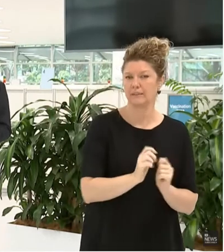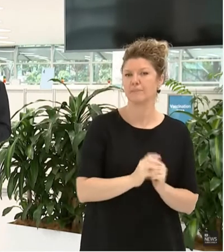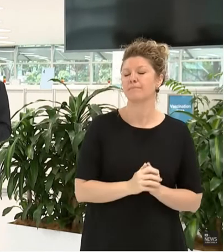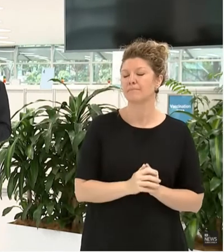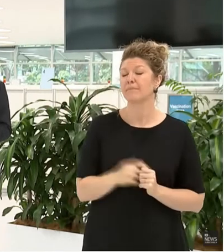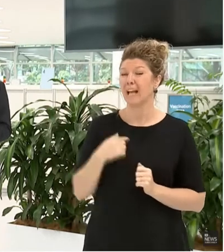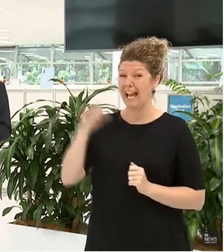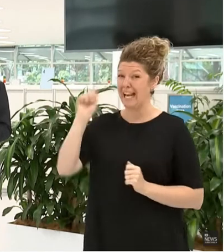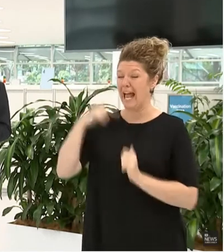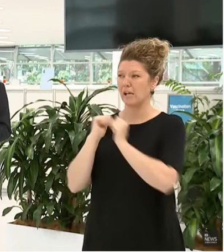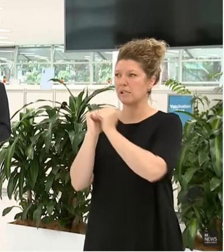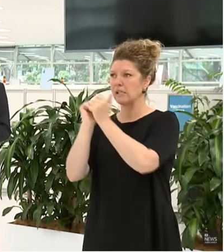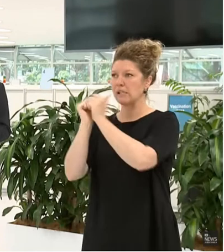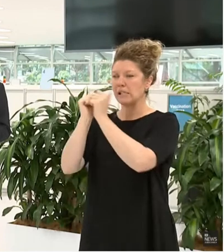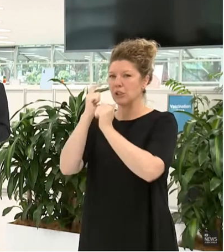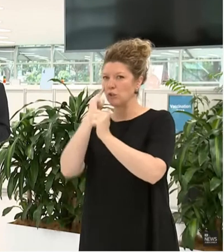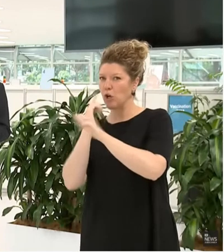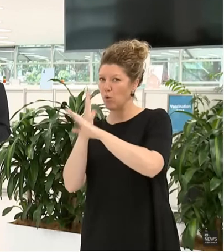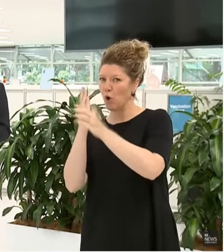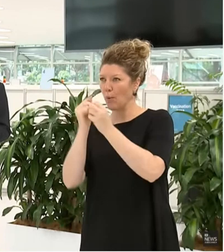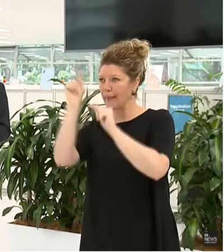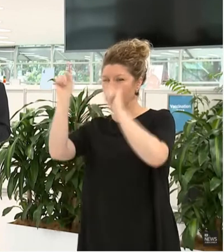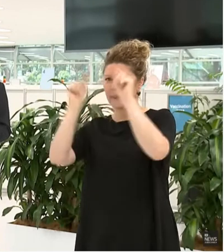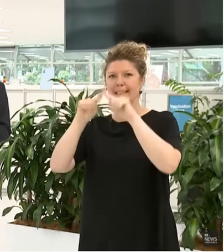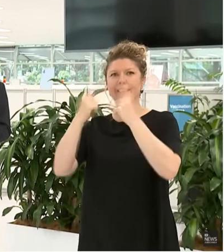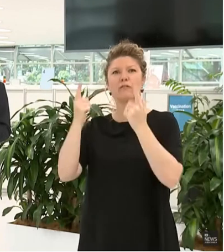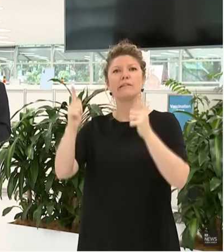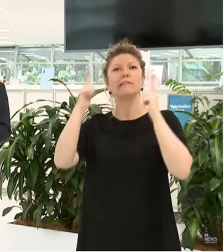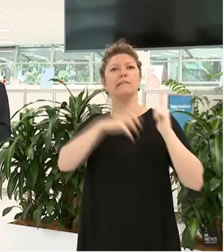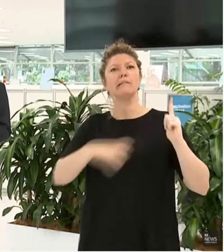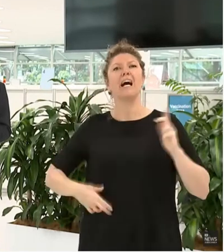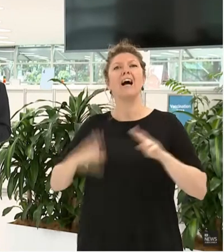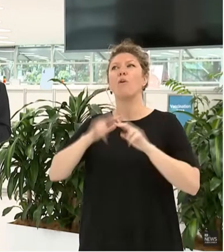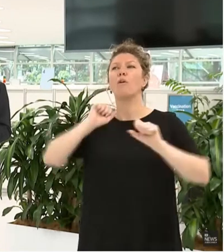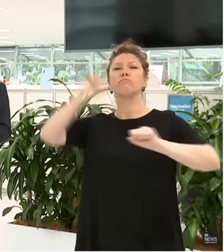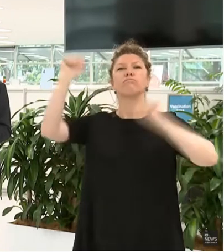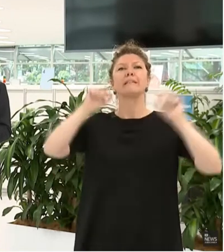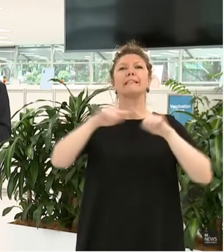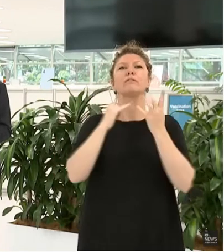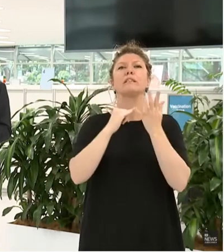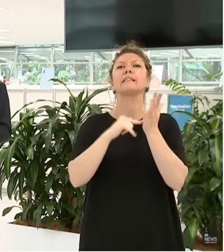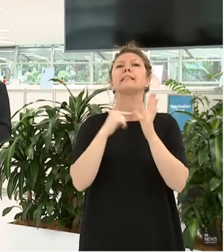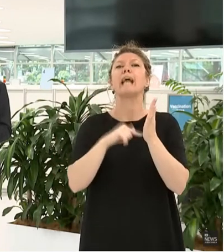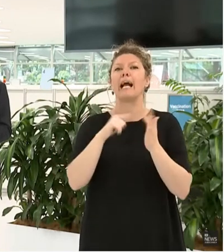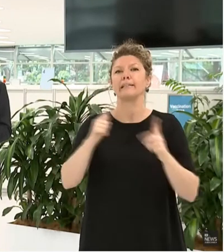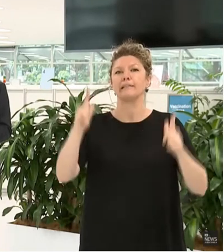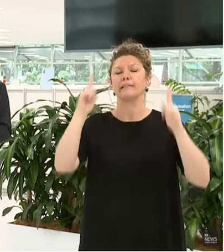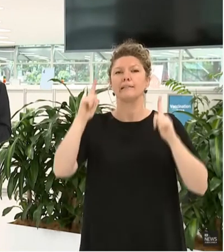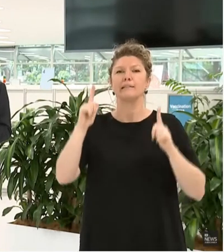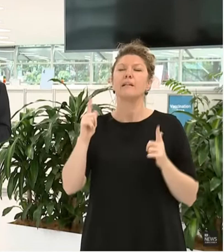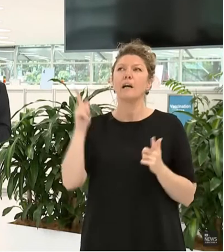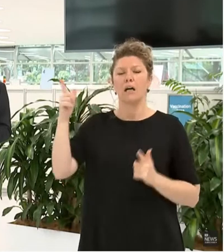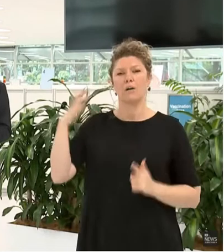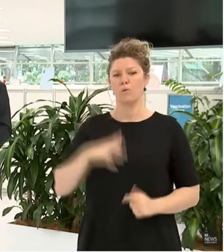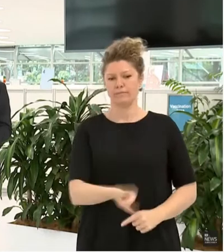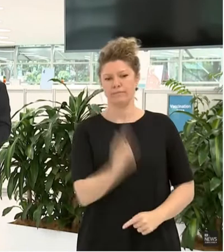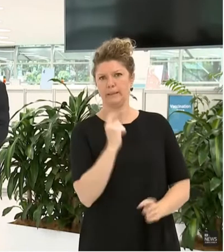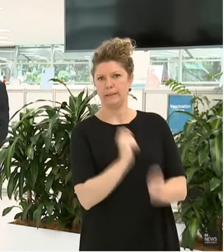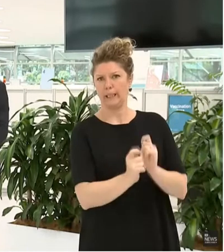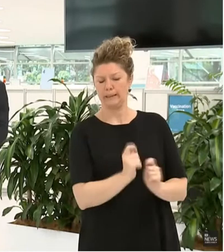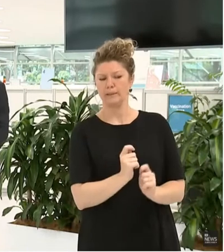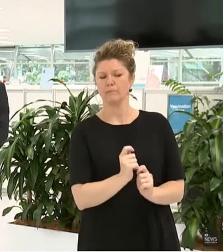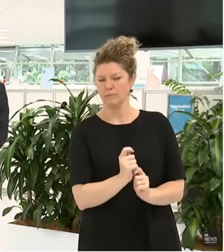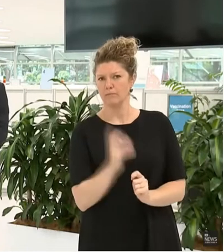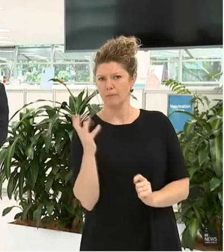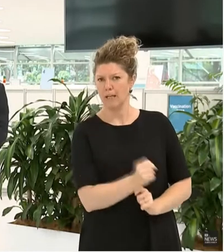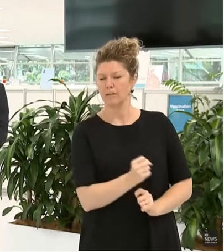PCR testing to rapid antigen tests for those people who are travelling interstate, and I appreciate the Queensland Premier's movement